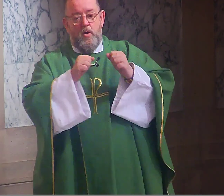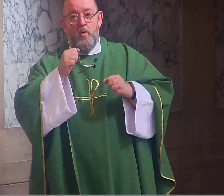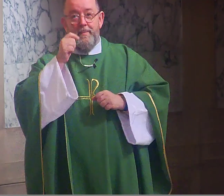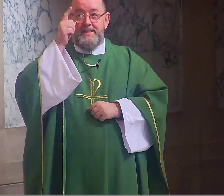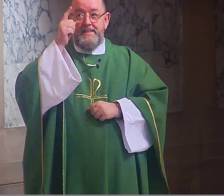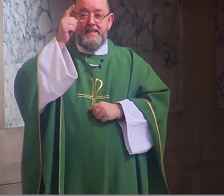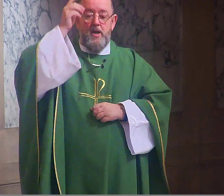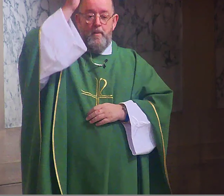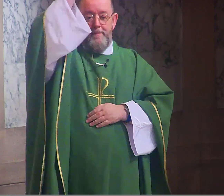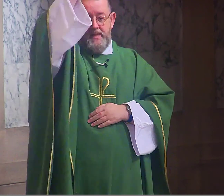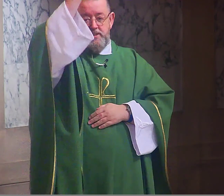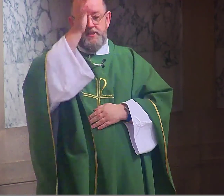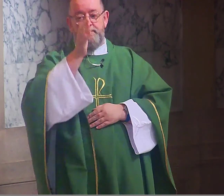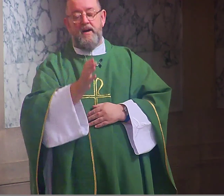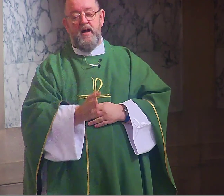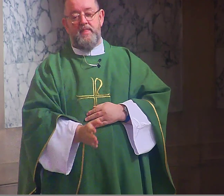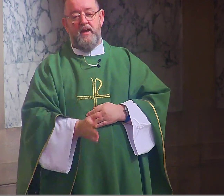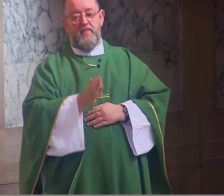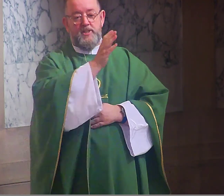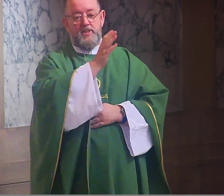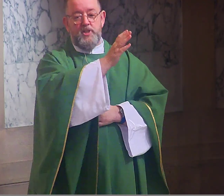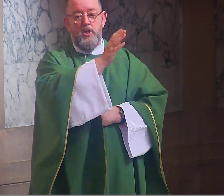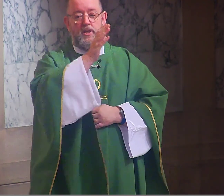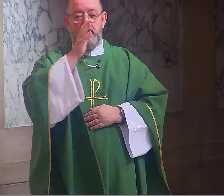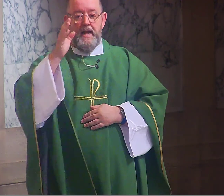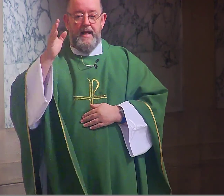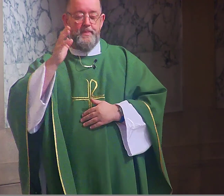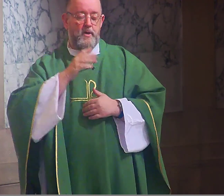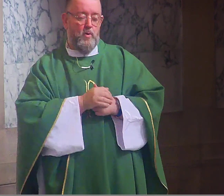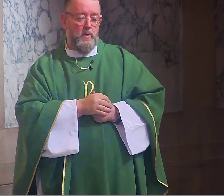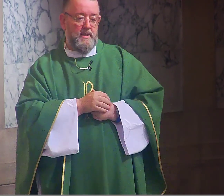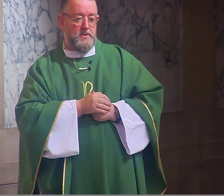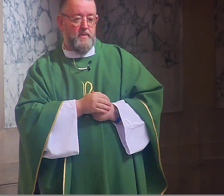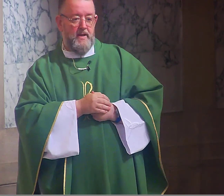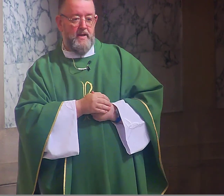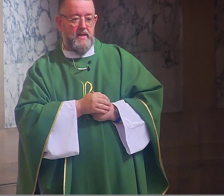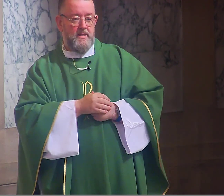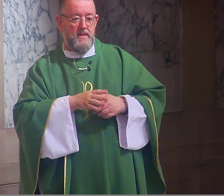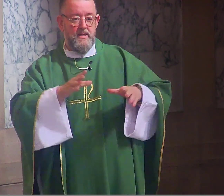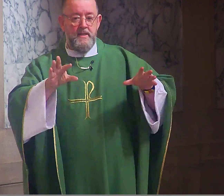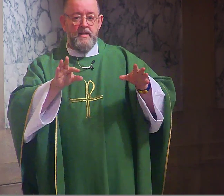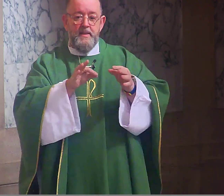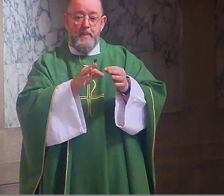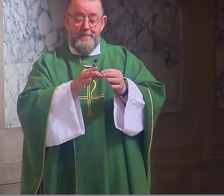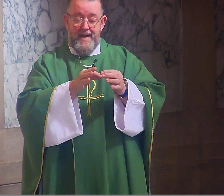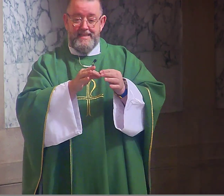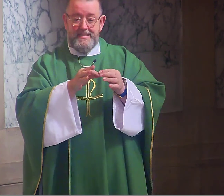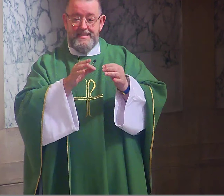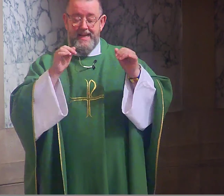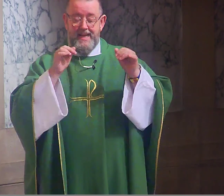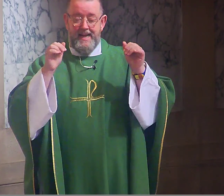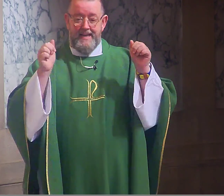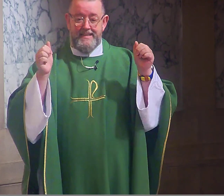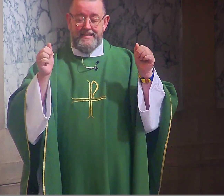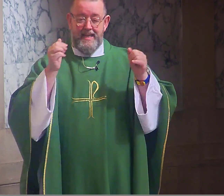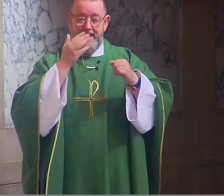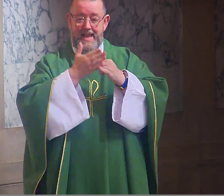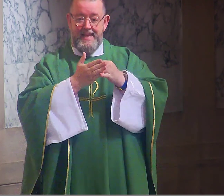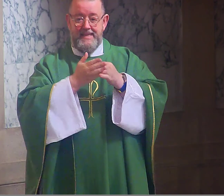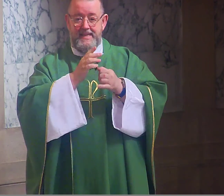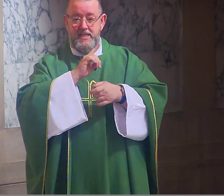May Almighty God bless us, the Father and the Son and the Holy Spirit. The Mass